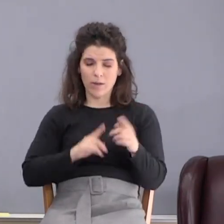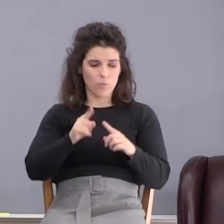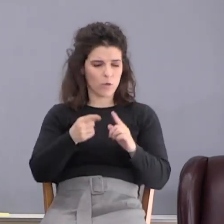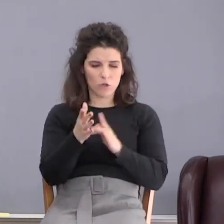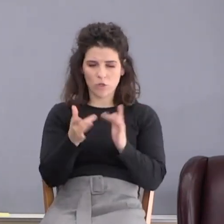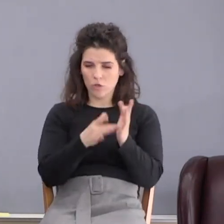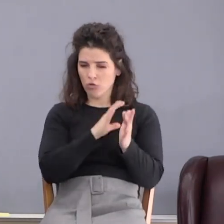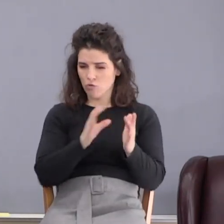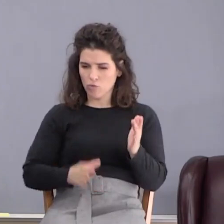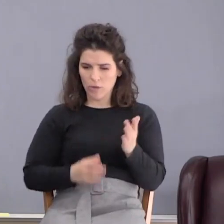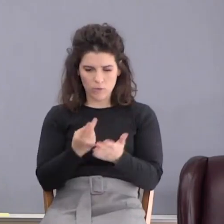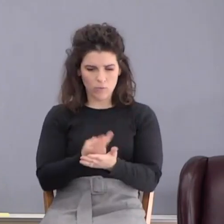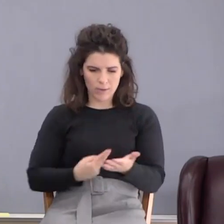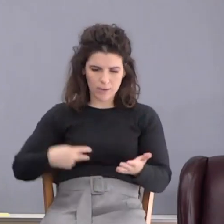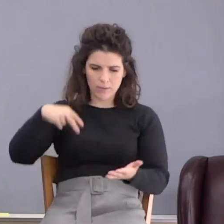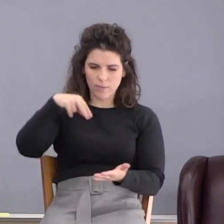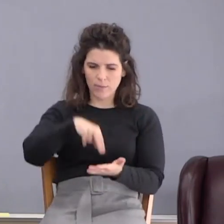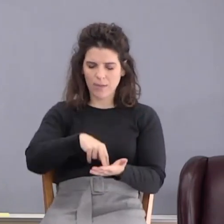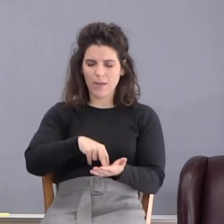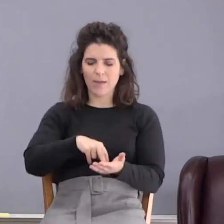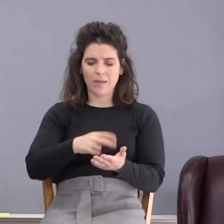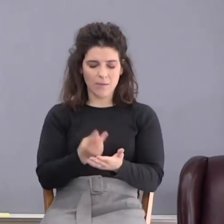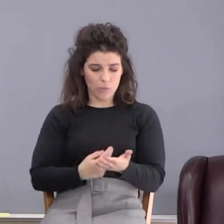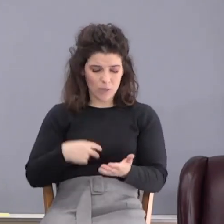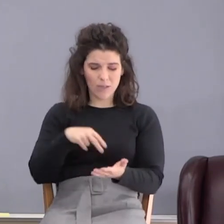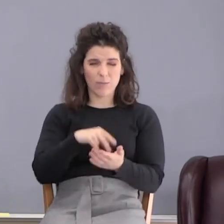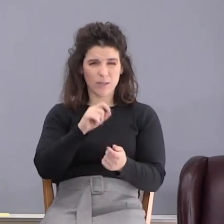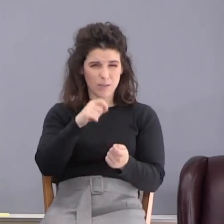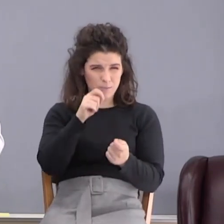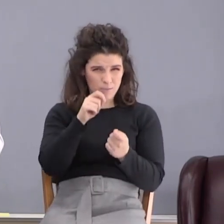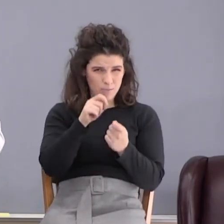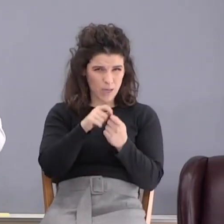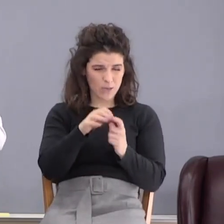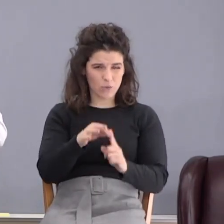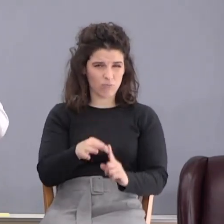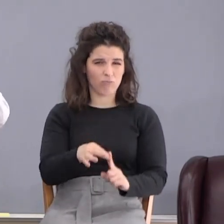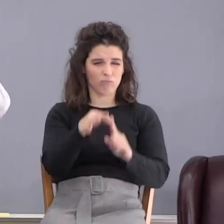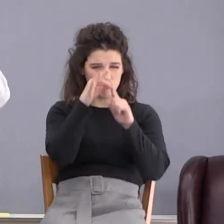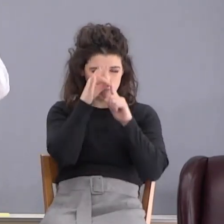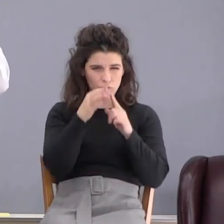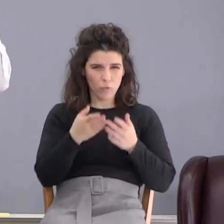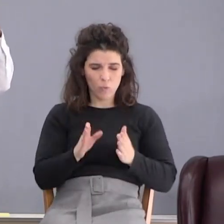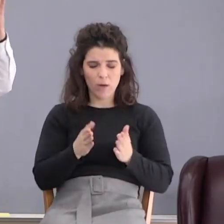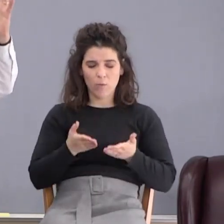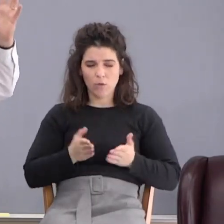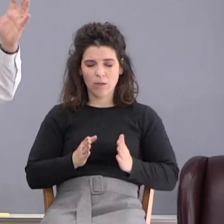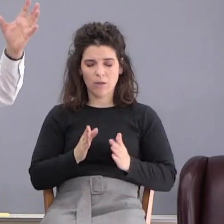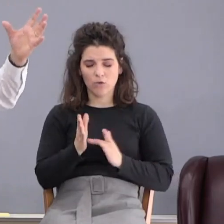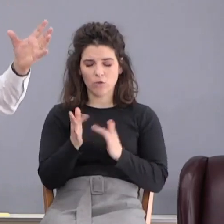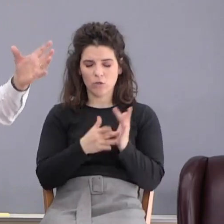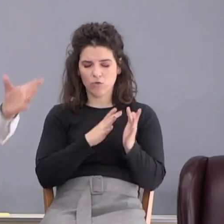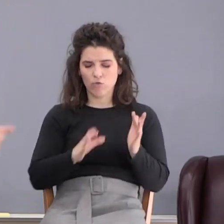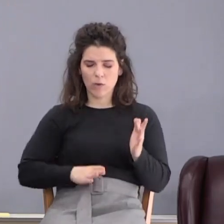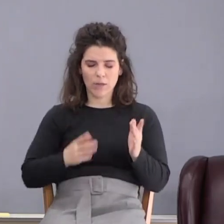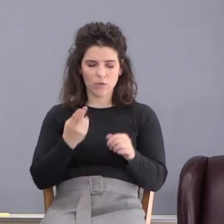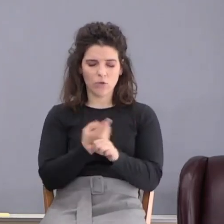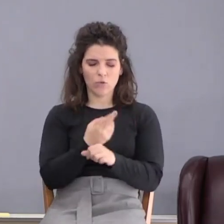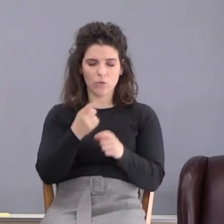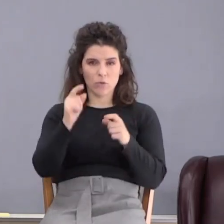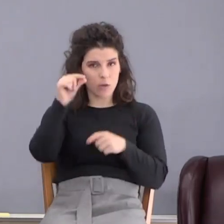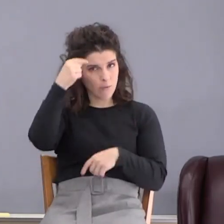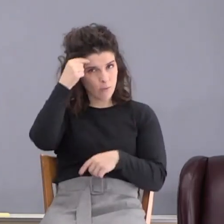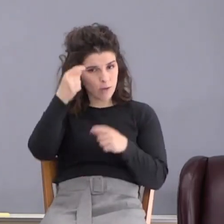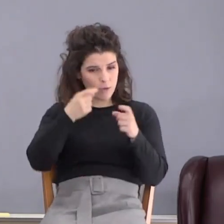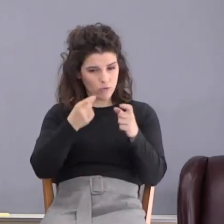in a very special and unique way that allows him now to exercise governmental control throughout the heavenly places. And oh,